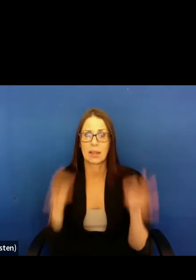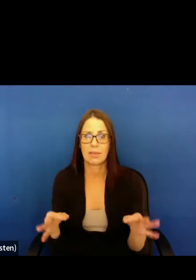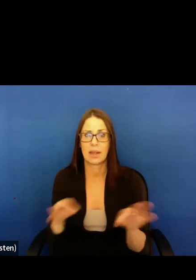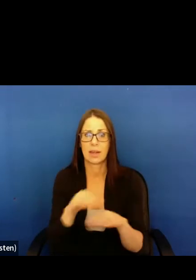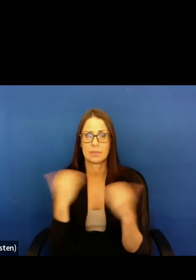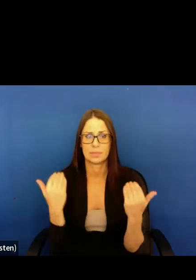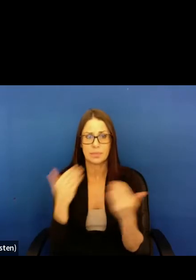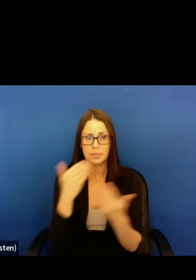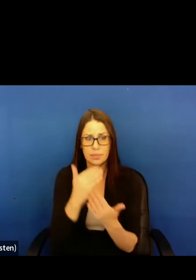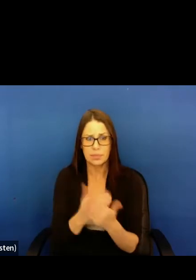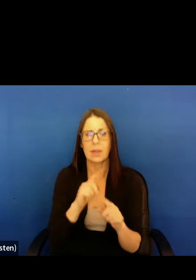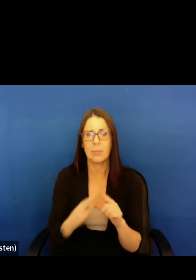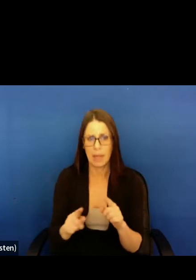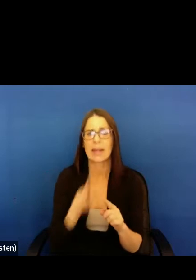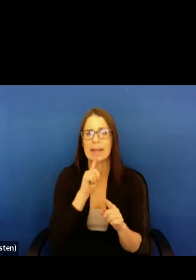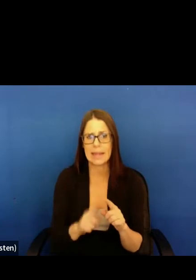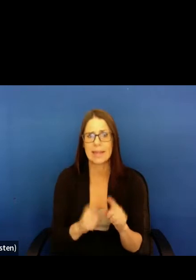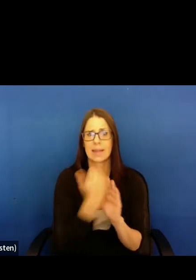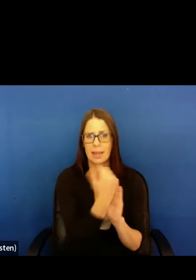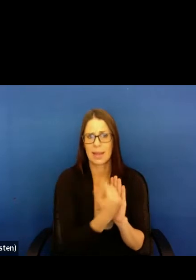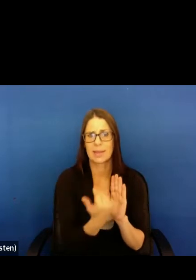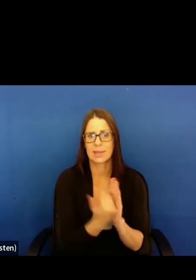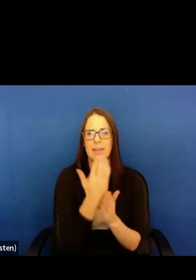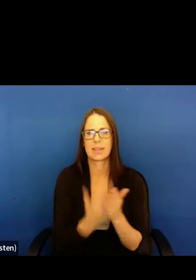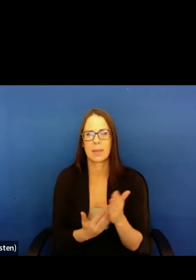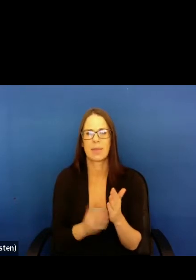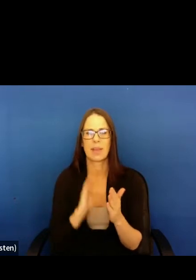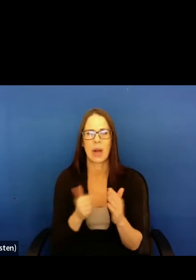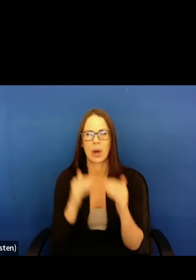that my colleagues have identified as our current targets.